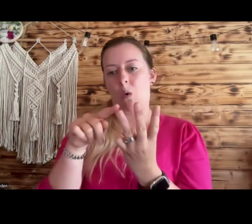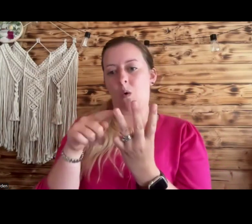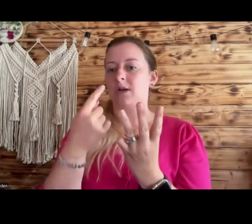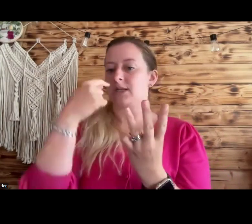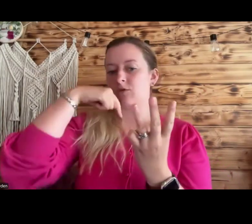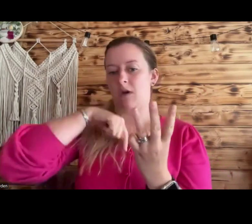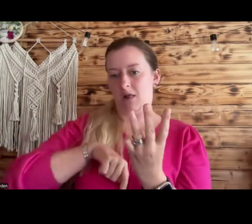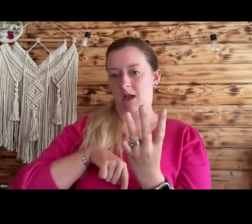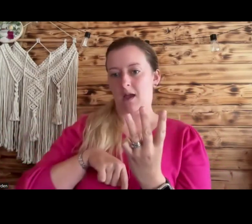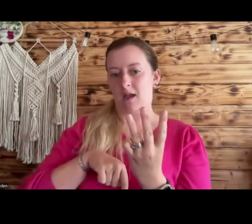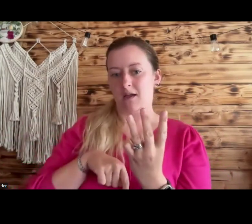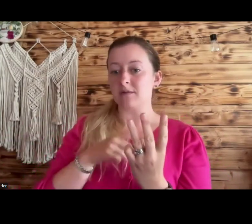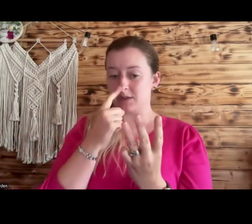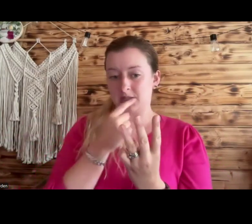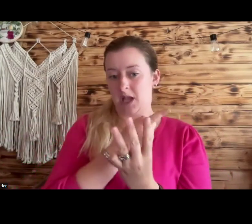stomach.